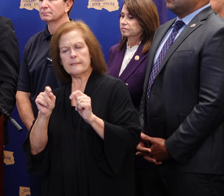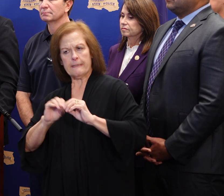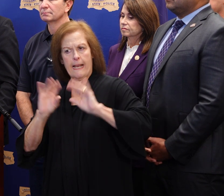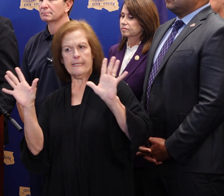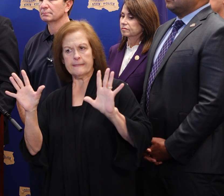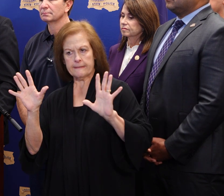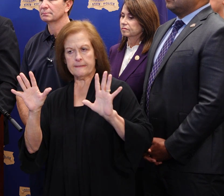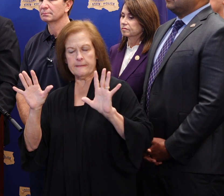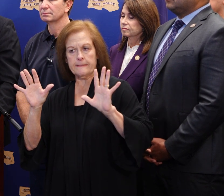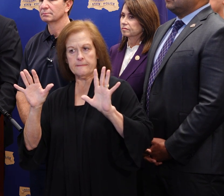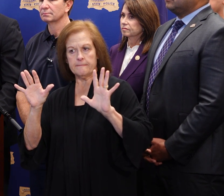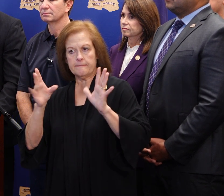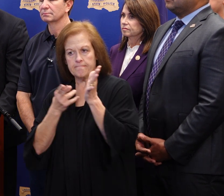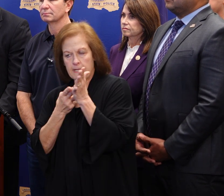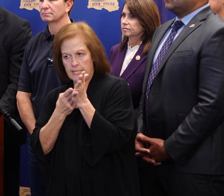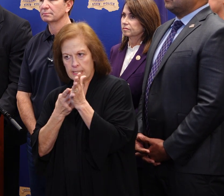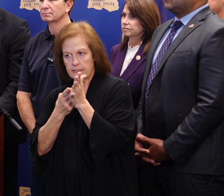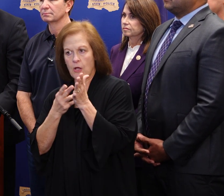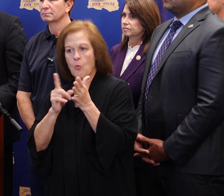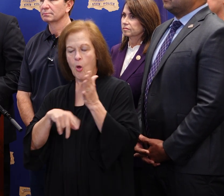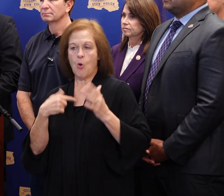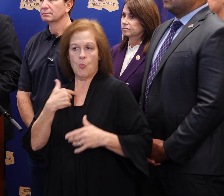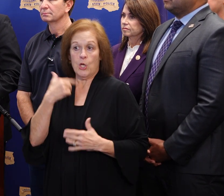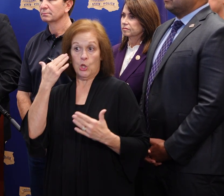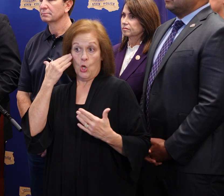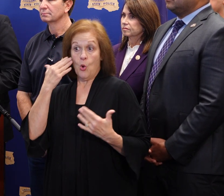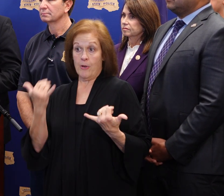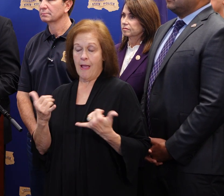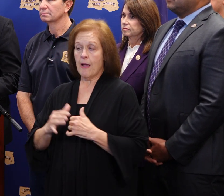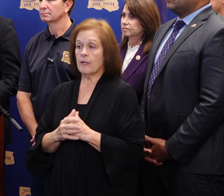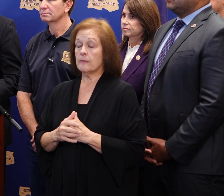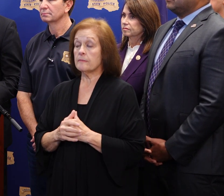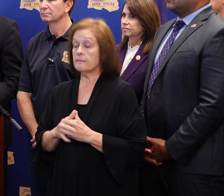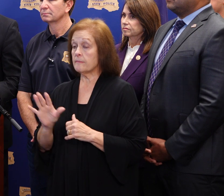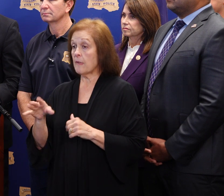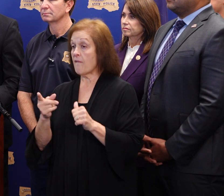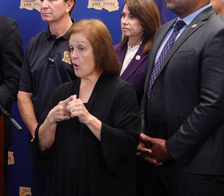on what we've uncovered so far. First and foremost, let